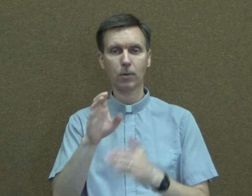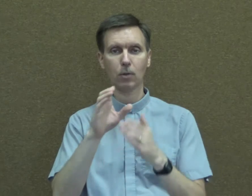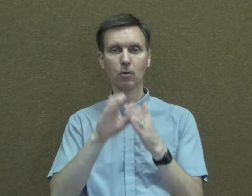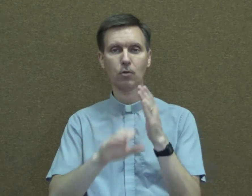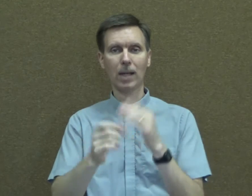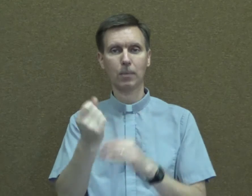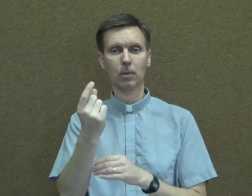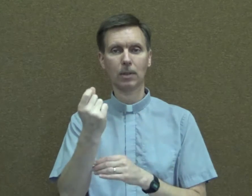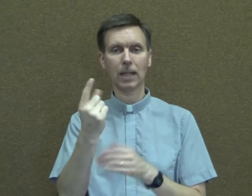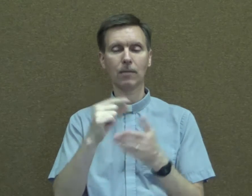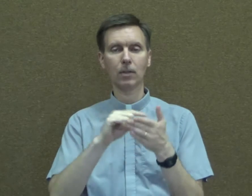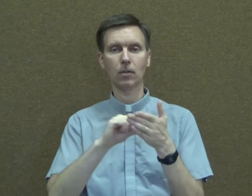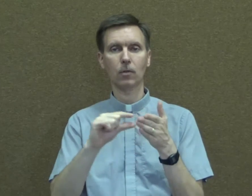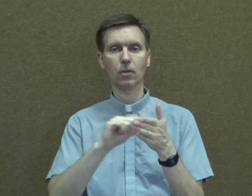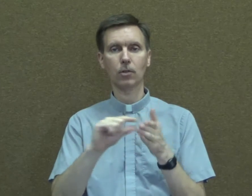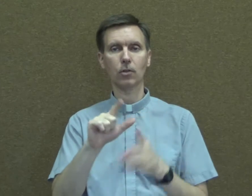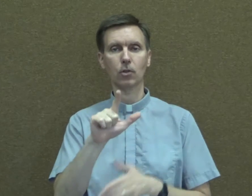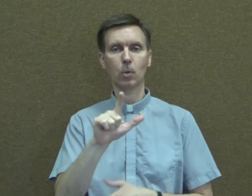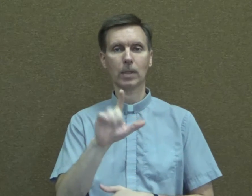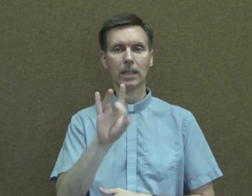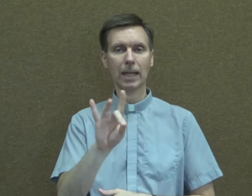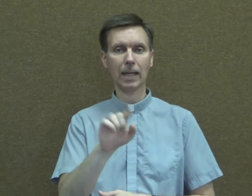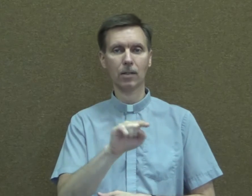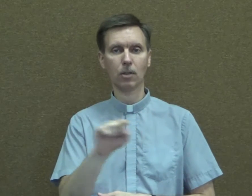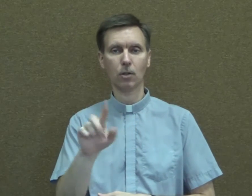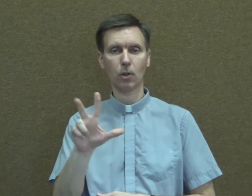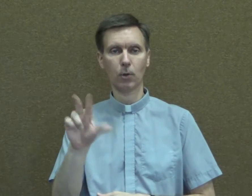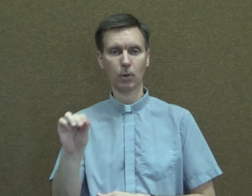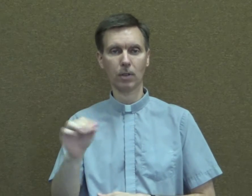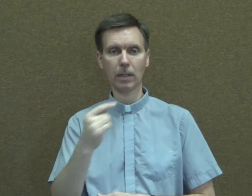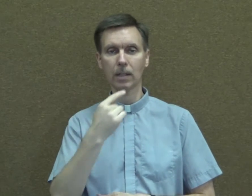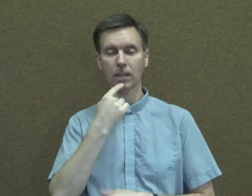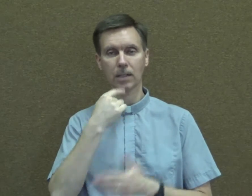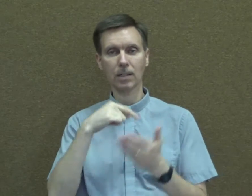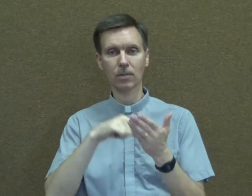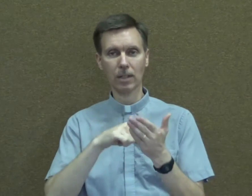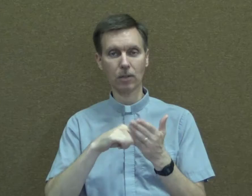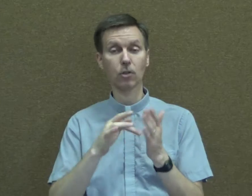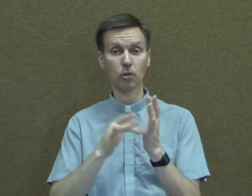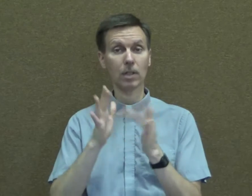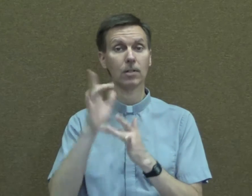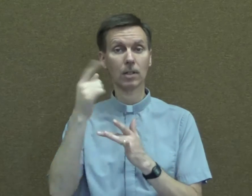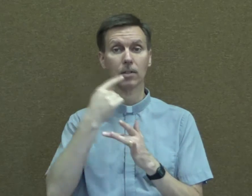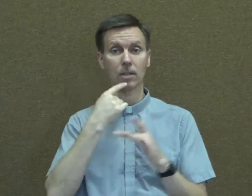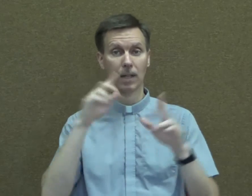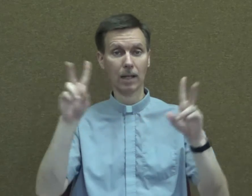Matthew chapter 11, verses 28 to 30 says this. Jesus says,